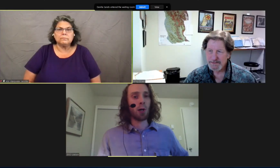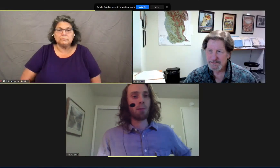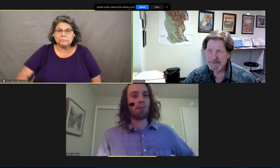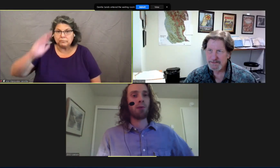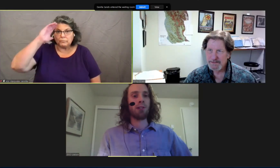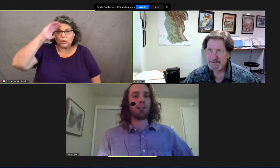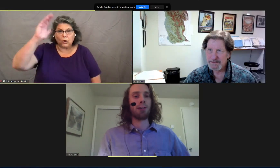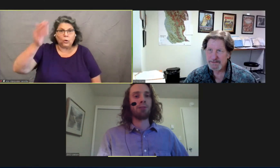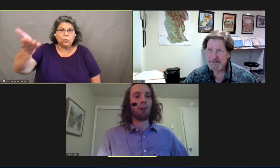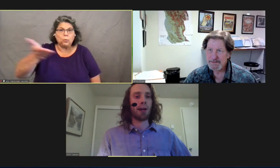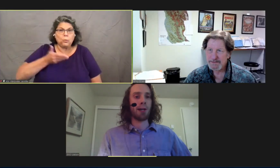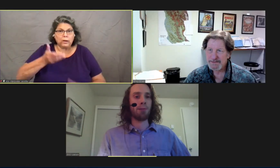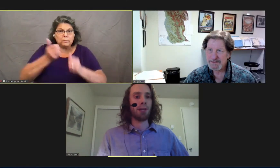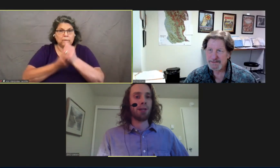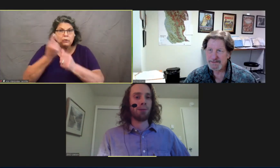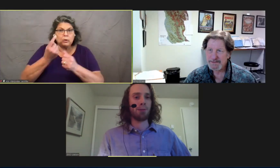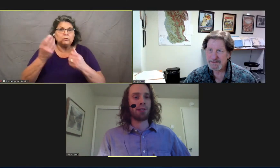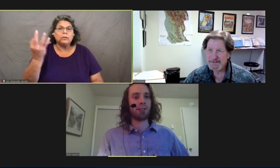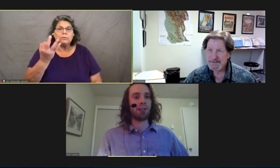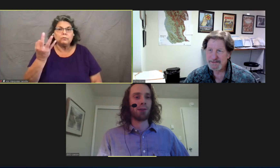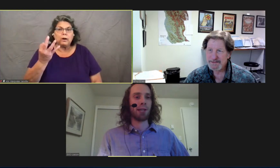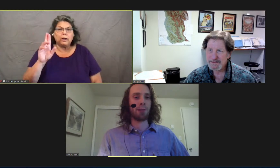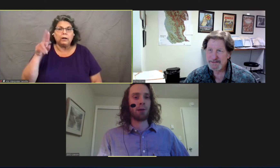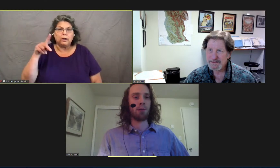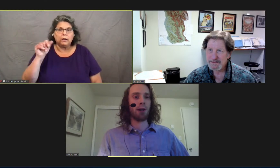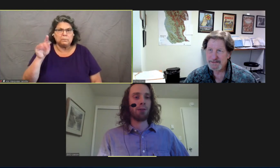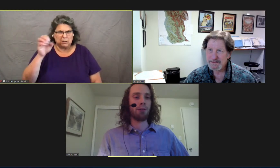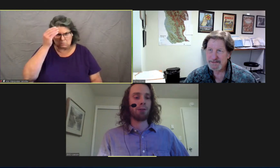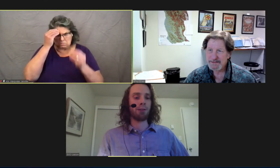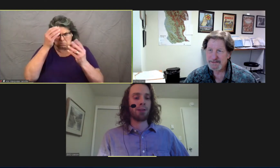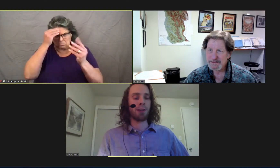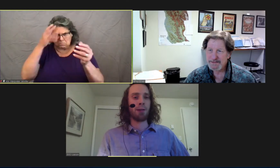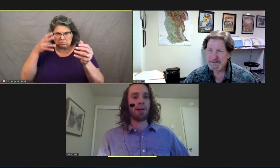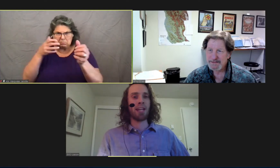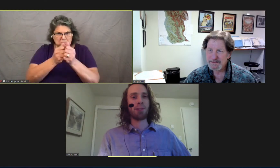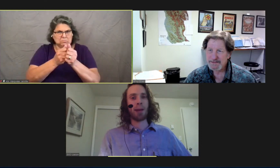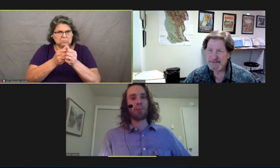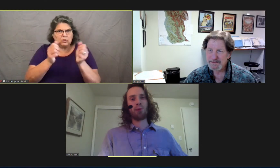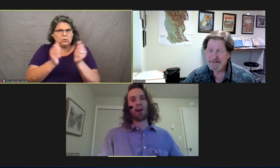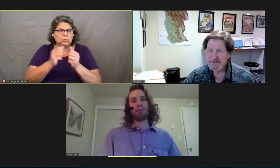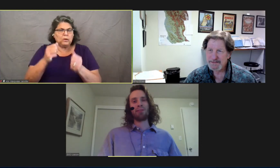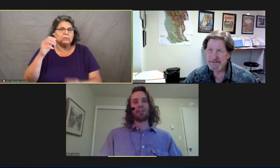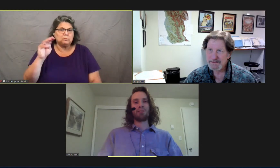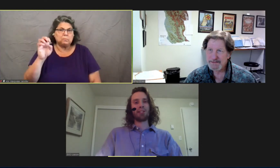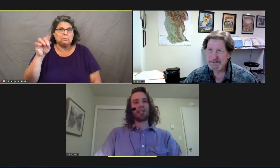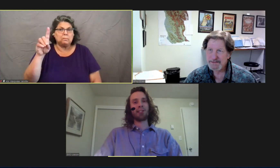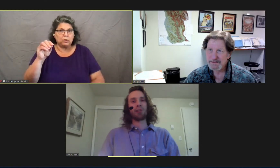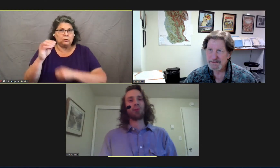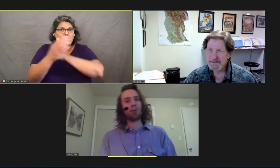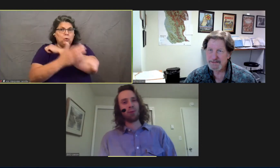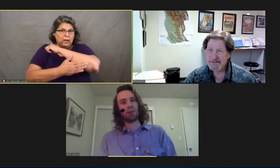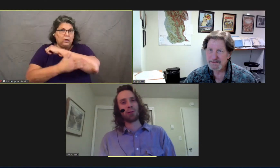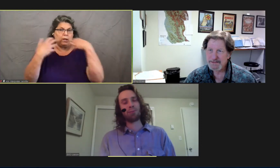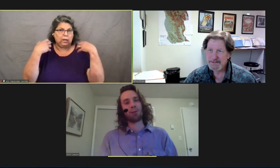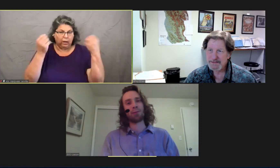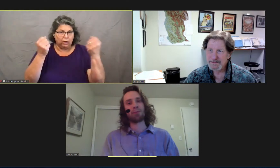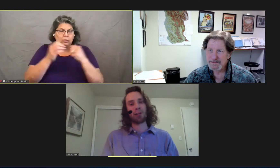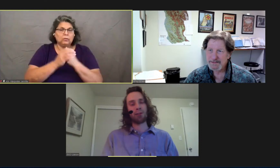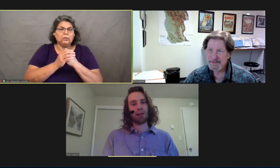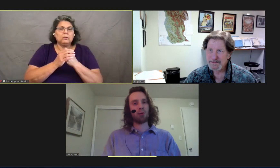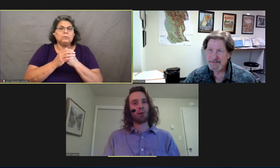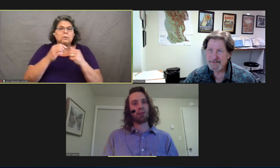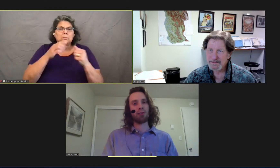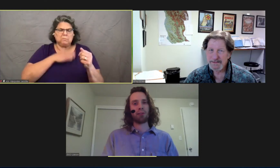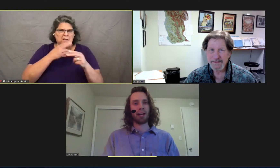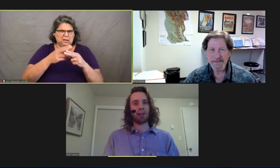Hello and welcome everyone to the Friday update with Mendocino County Public Health. My name is Cameron Brown, and for today's schedule, we'll hear from Dr.